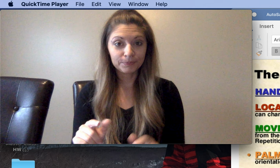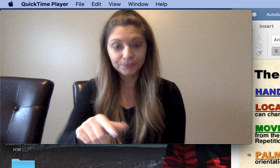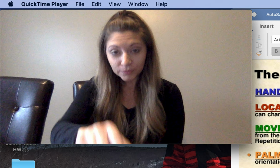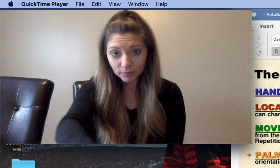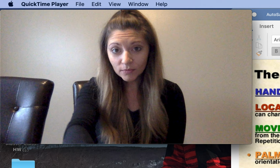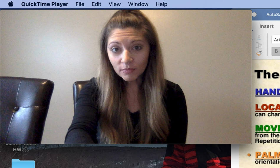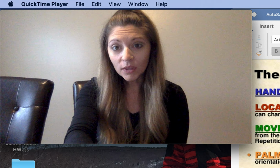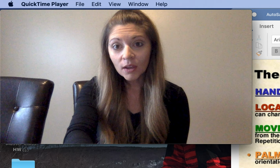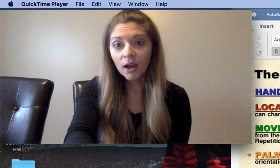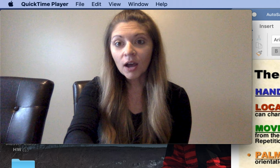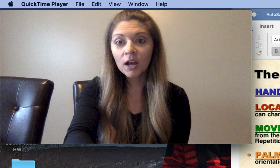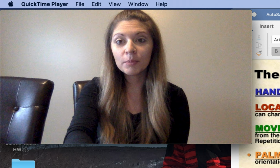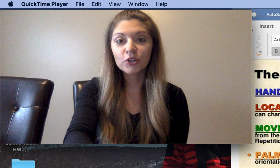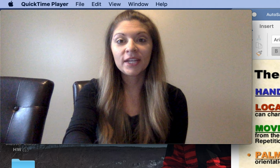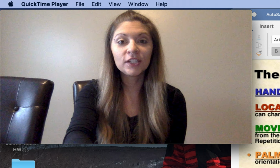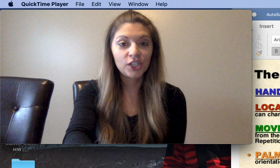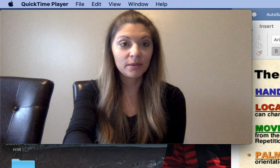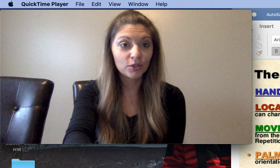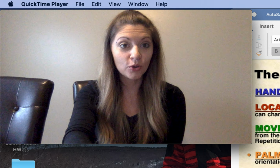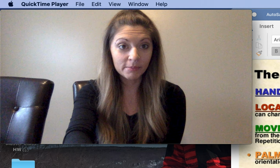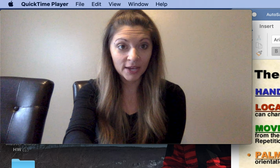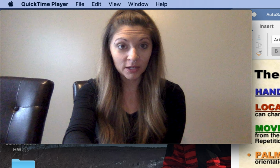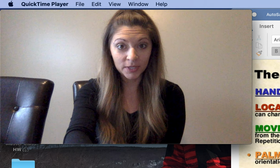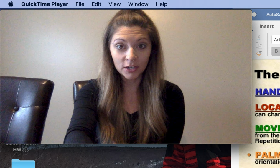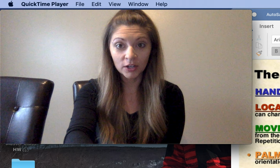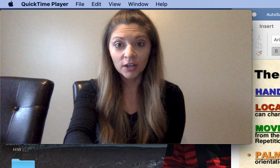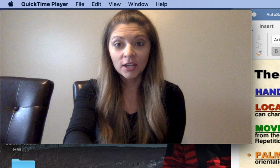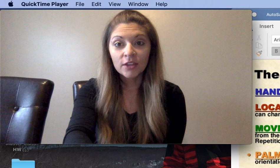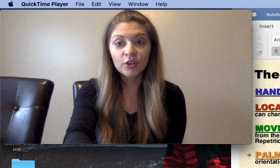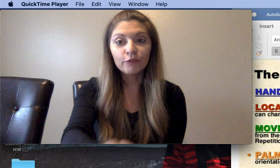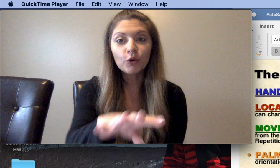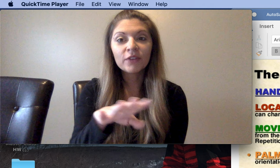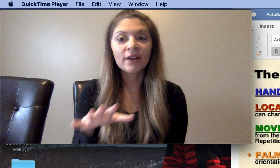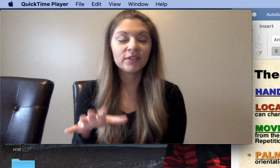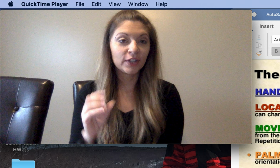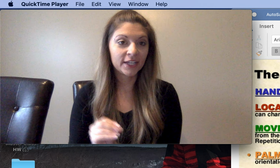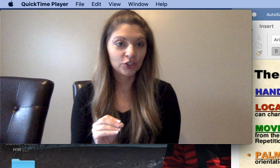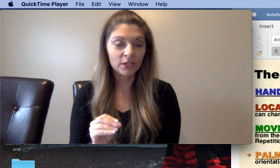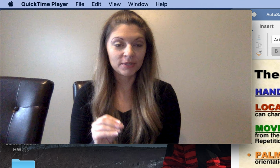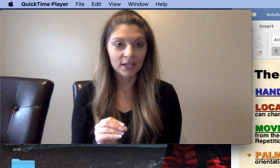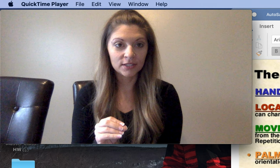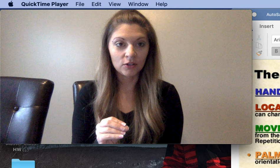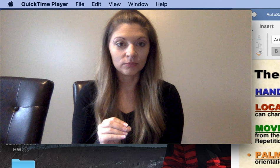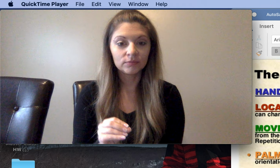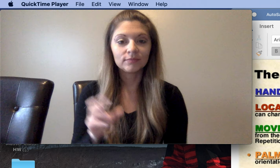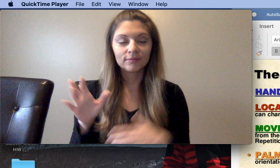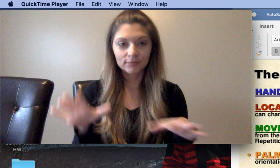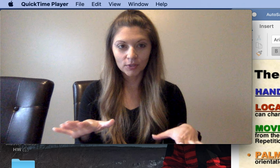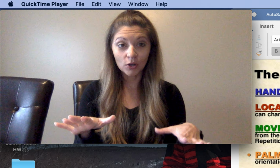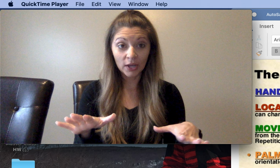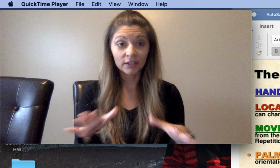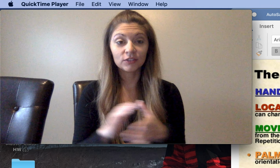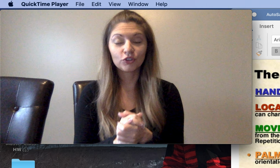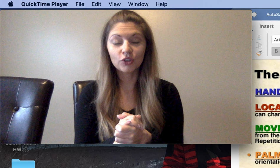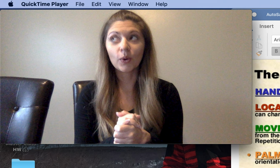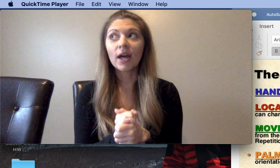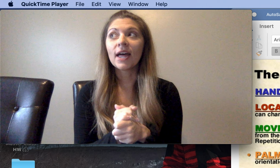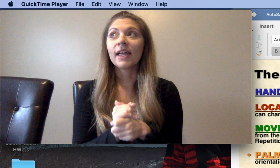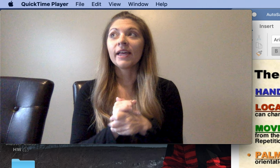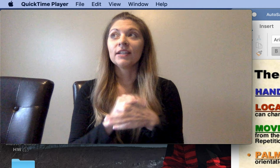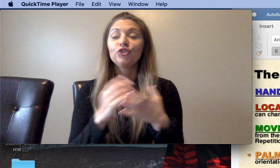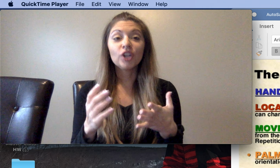language. Your hand shape. So going back up here, there are 45 different hand shapes in ASL. Okay,